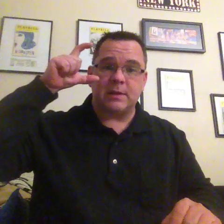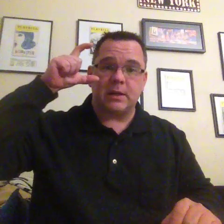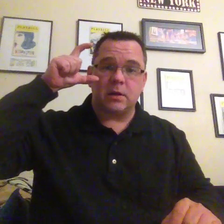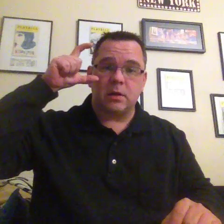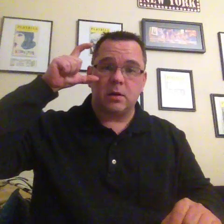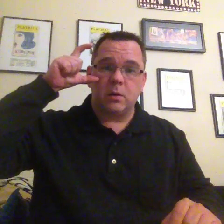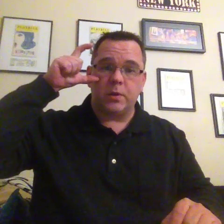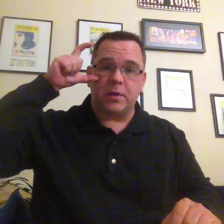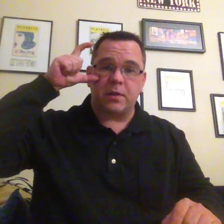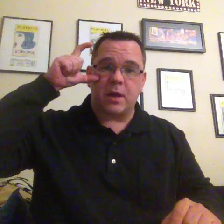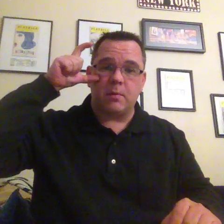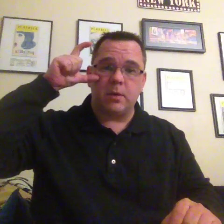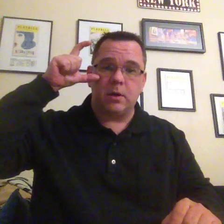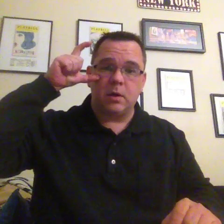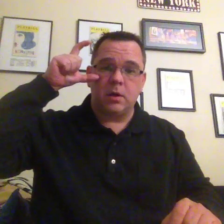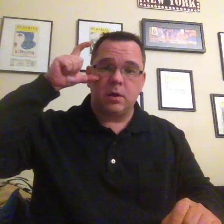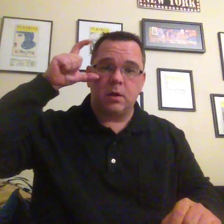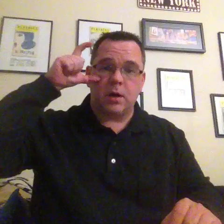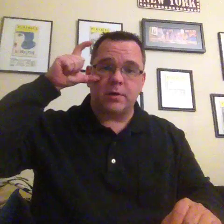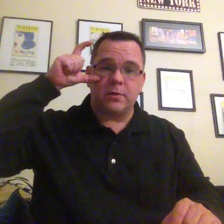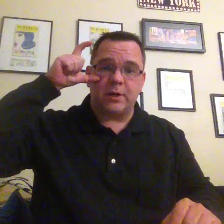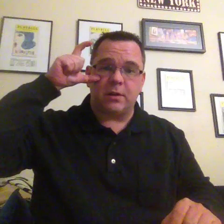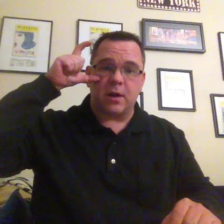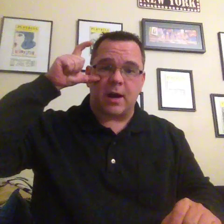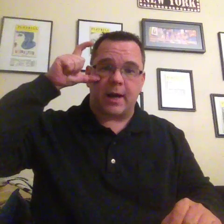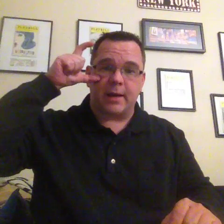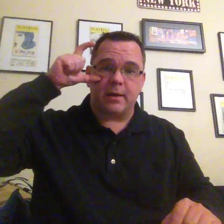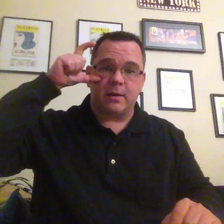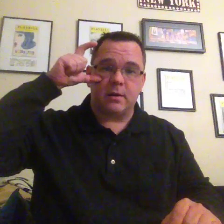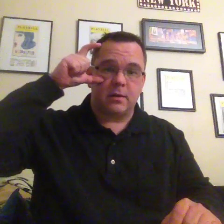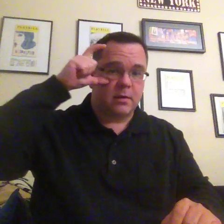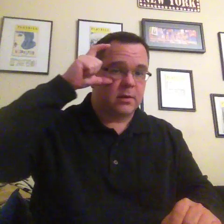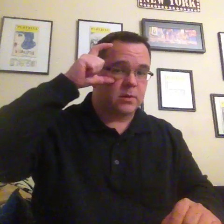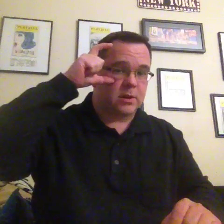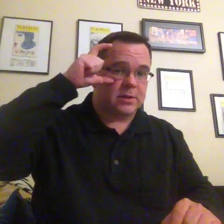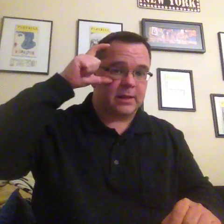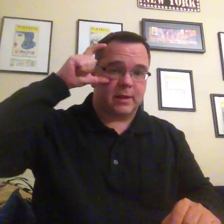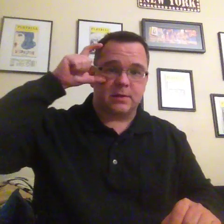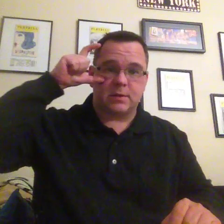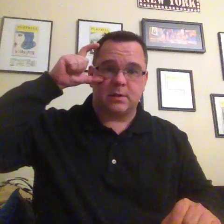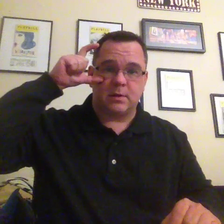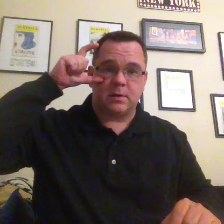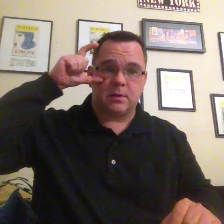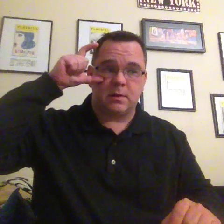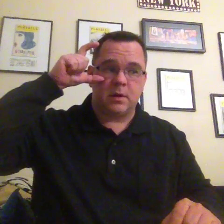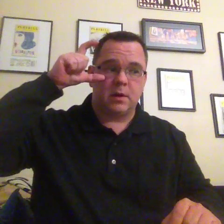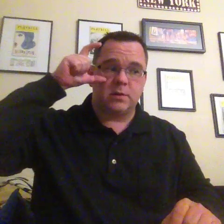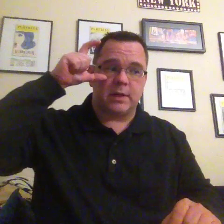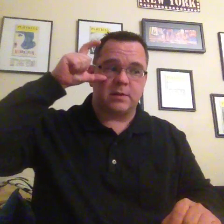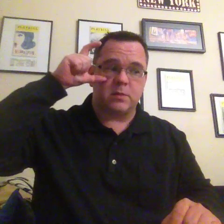it with the thumb underneath your eye. So it looks like this. So that's the